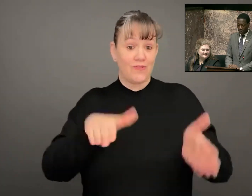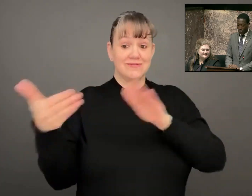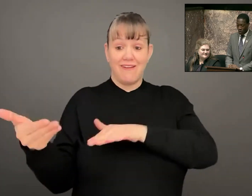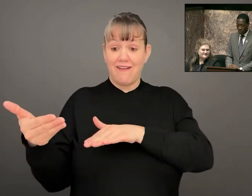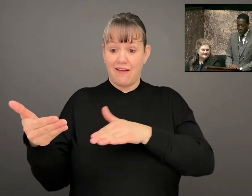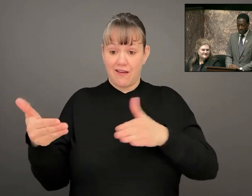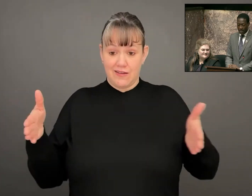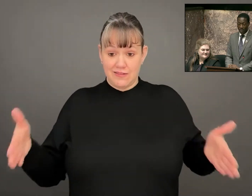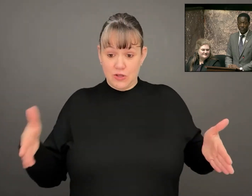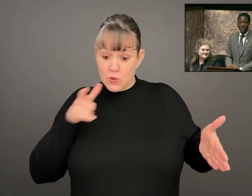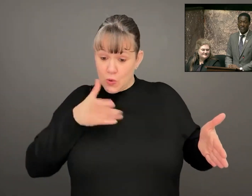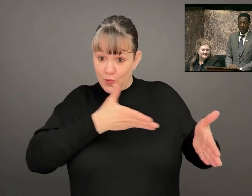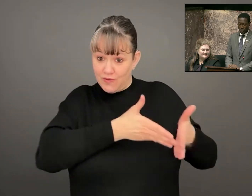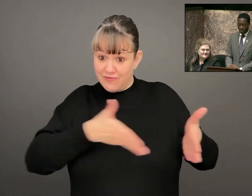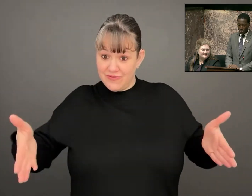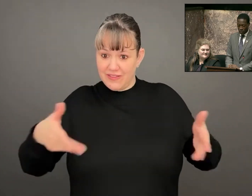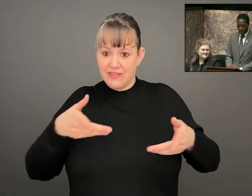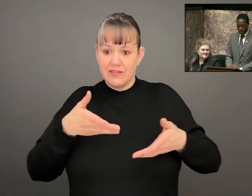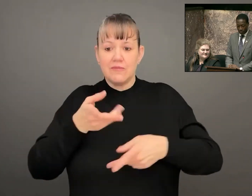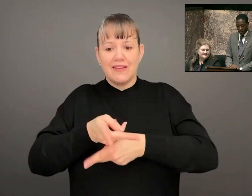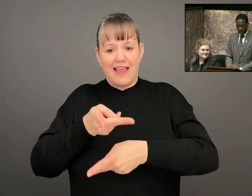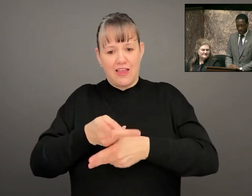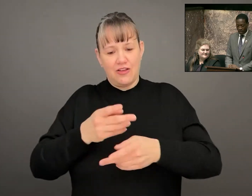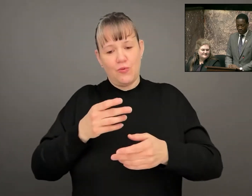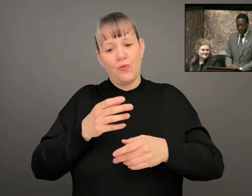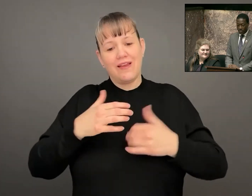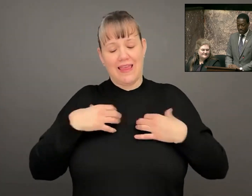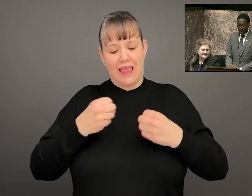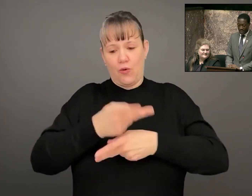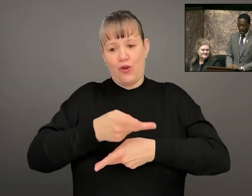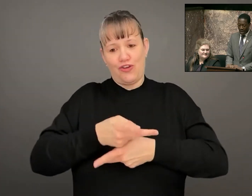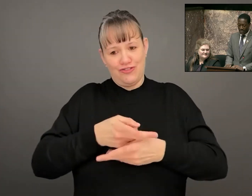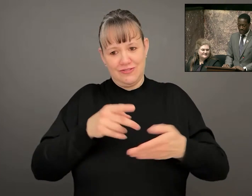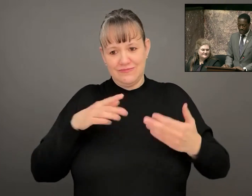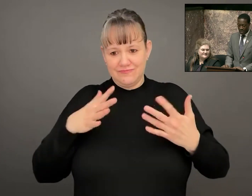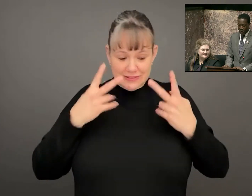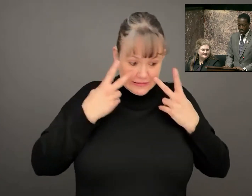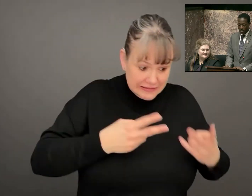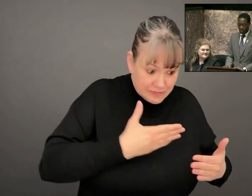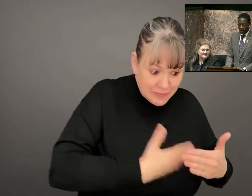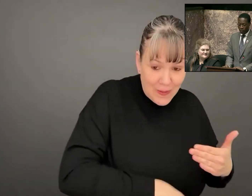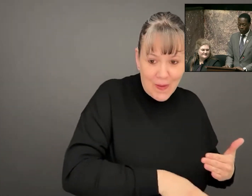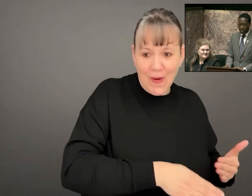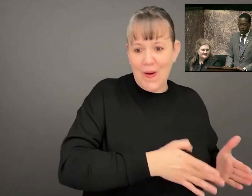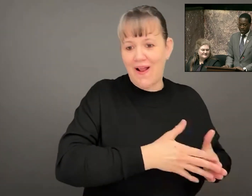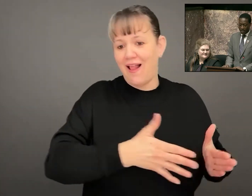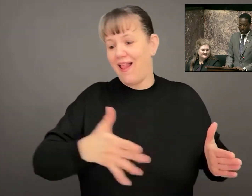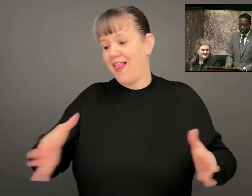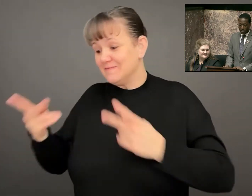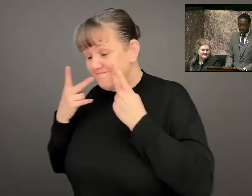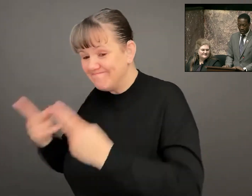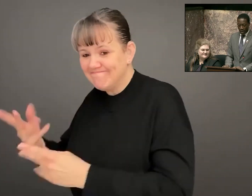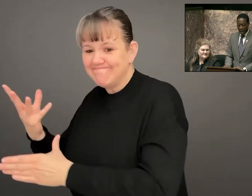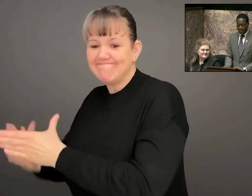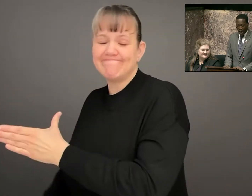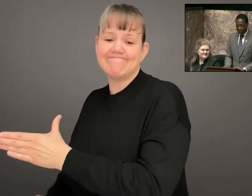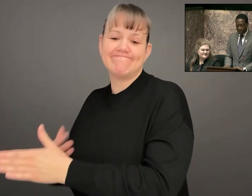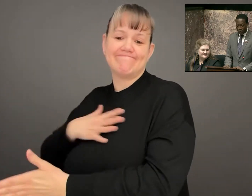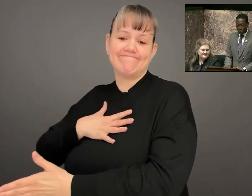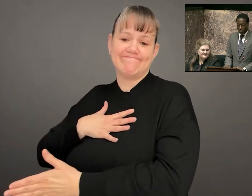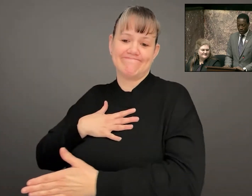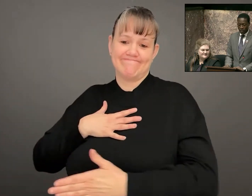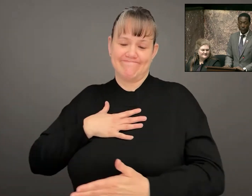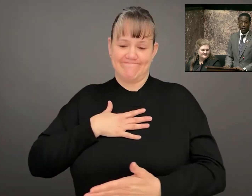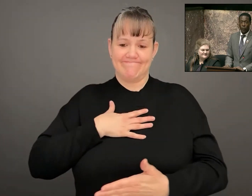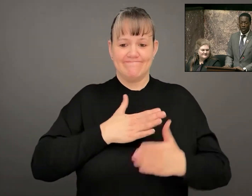our final moments and every stage in between. They are the steady hands that heal, the voices that comfort, and the